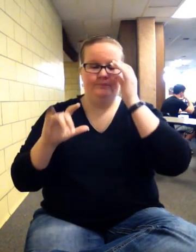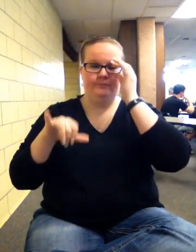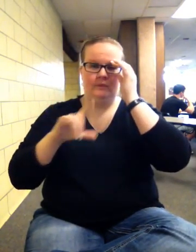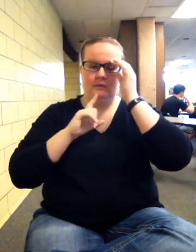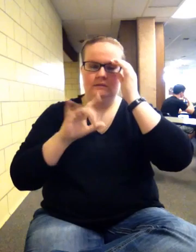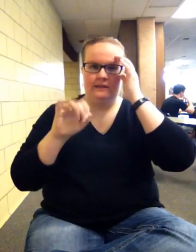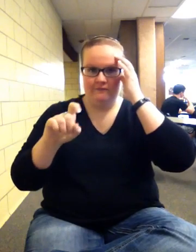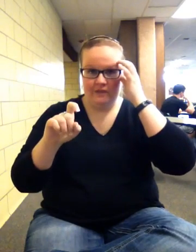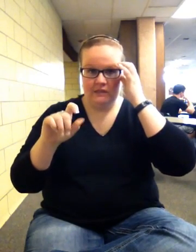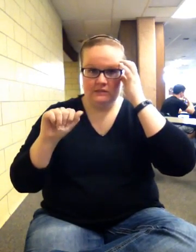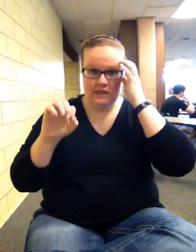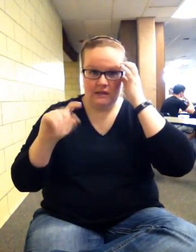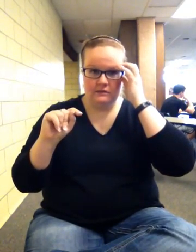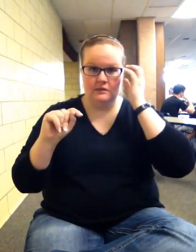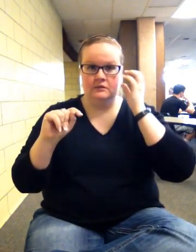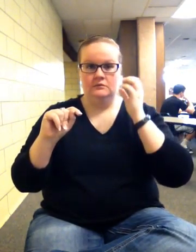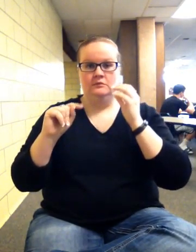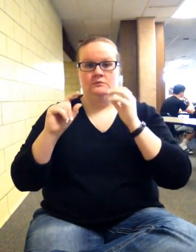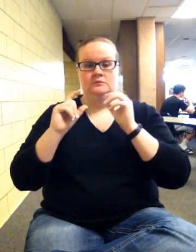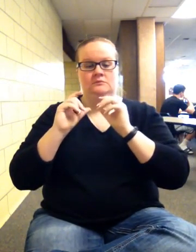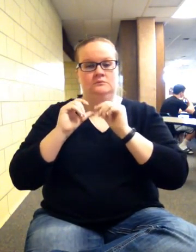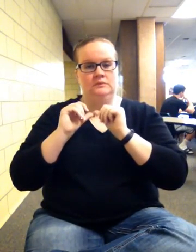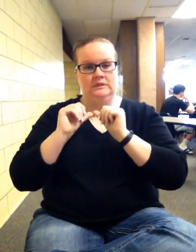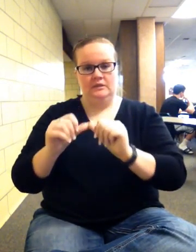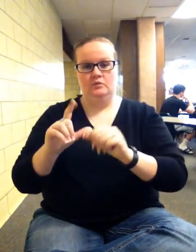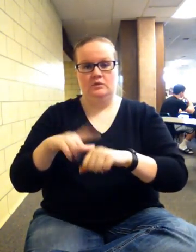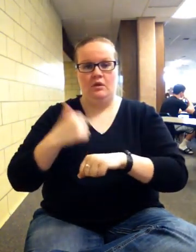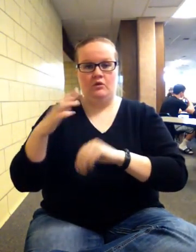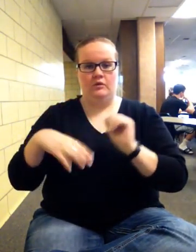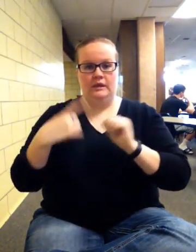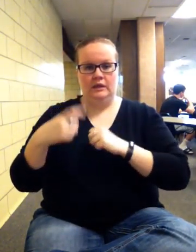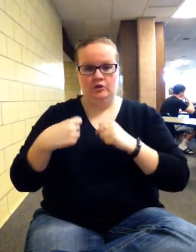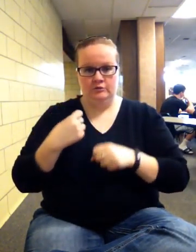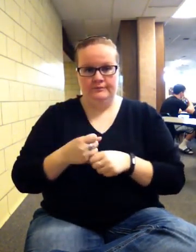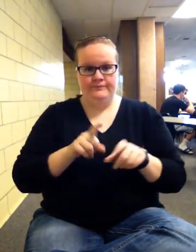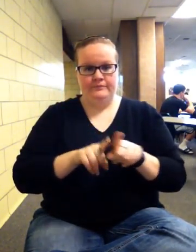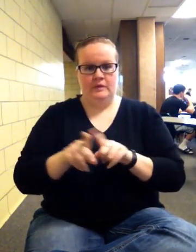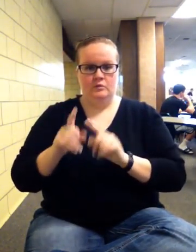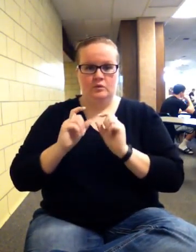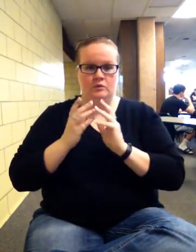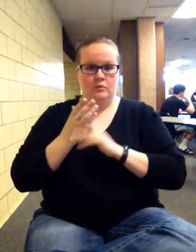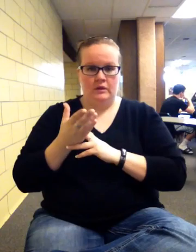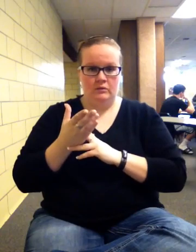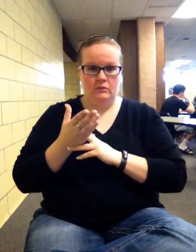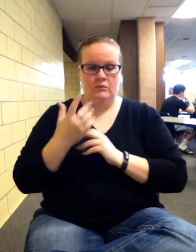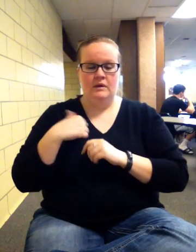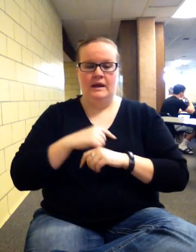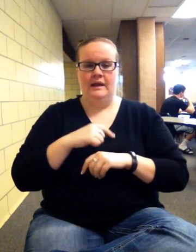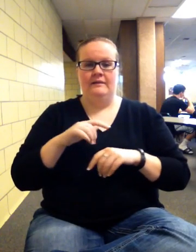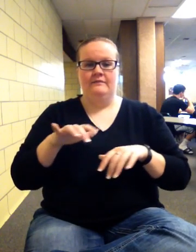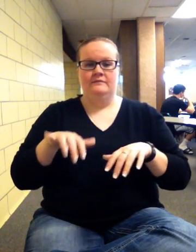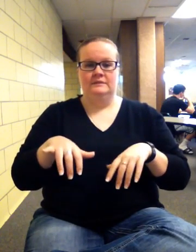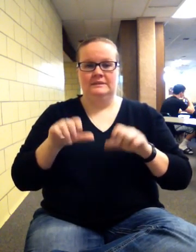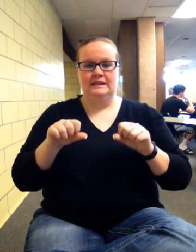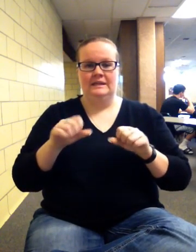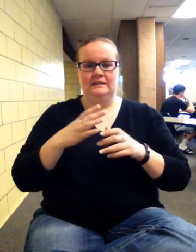that are going to last longer than a year. So as we start to go through, what I've done is I've taken a timeline from